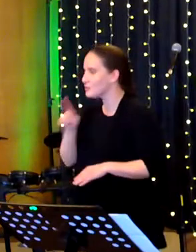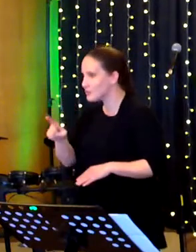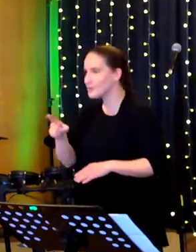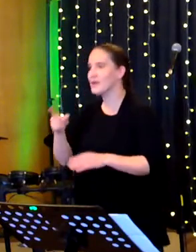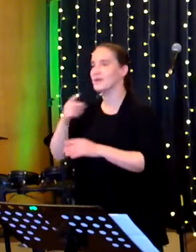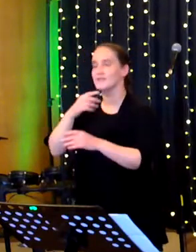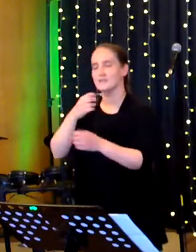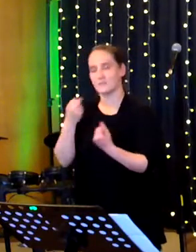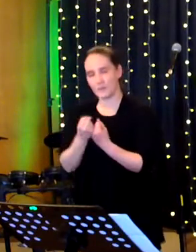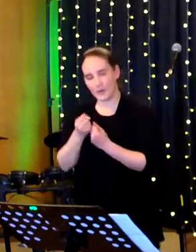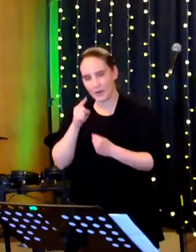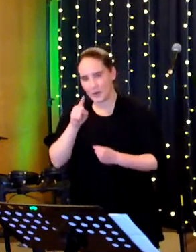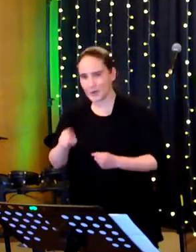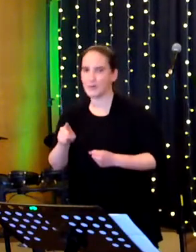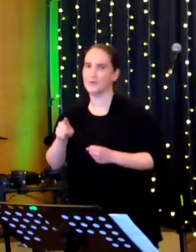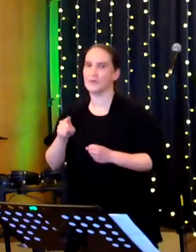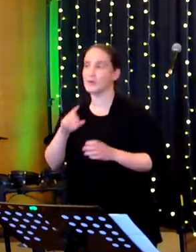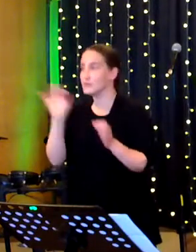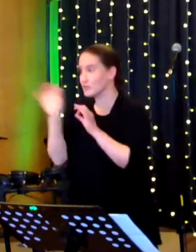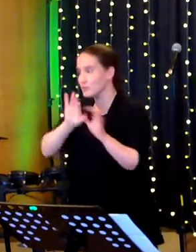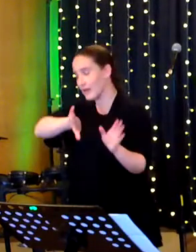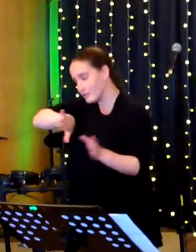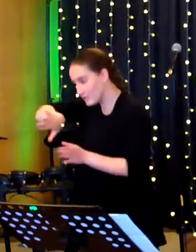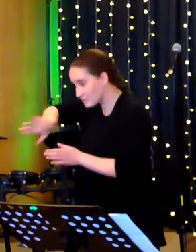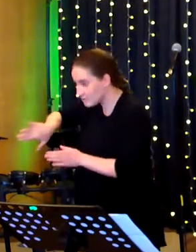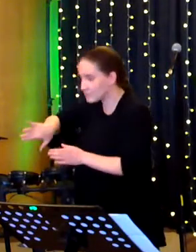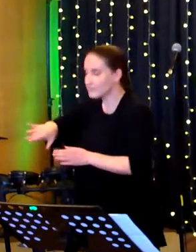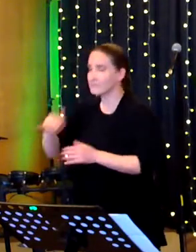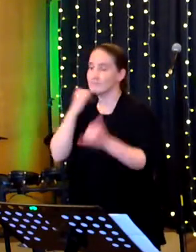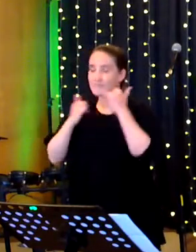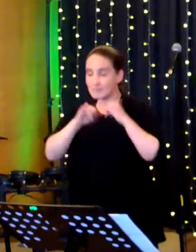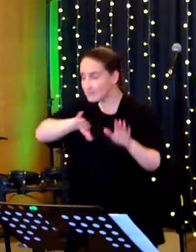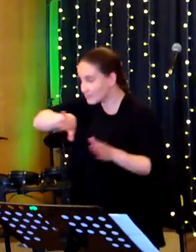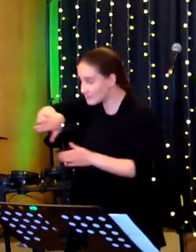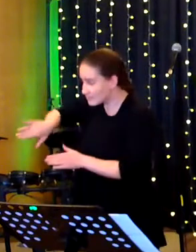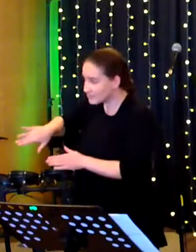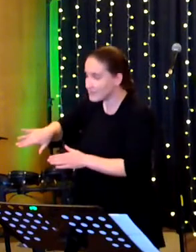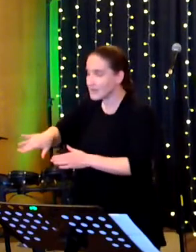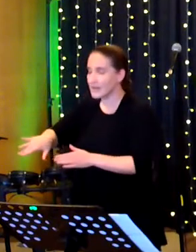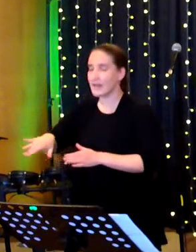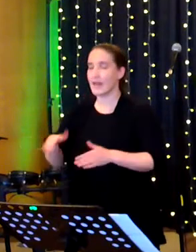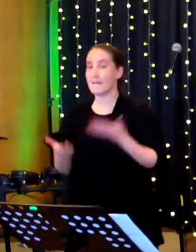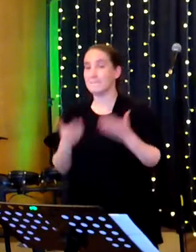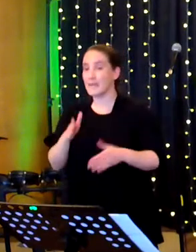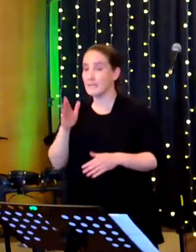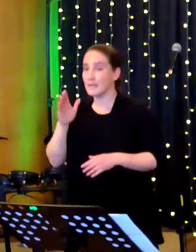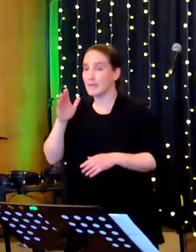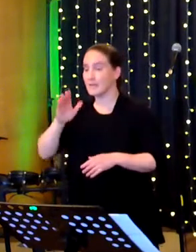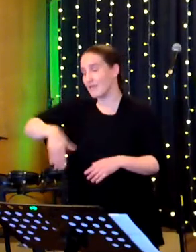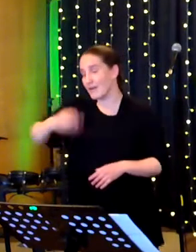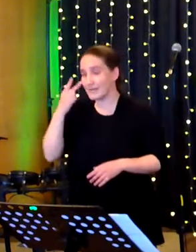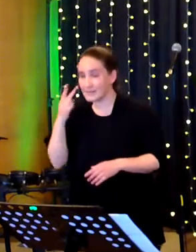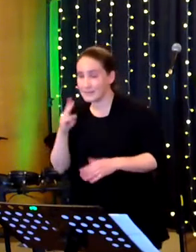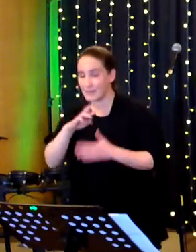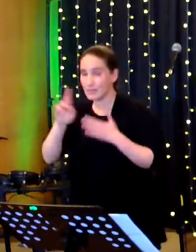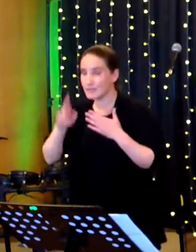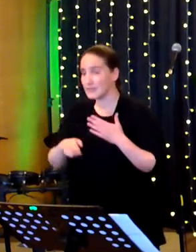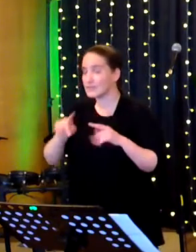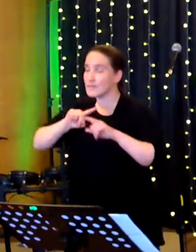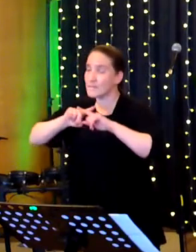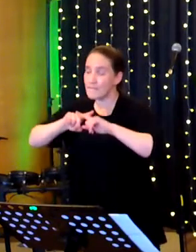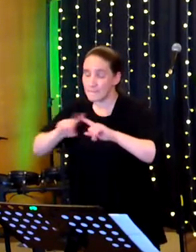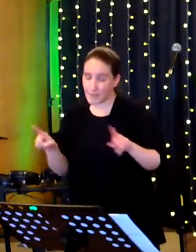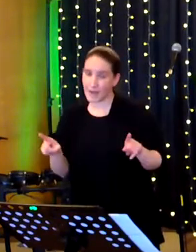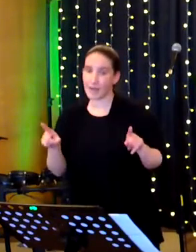fall into distraction. Don't fall into other sin. You may not see anything happening, but you have no